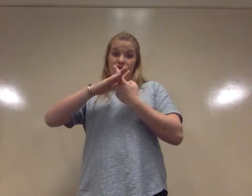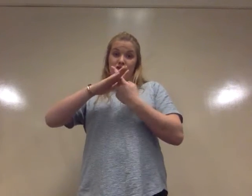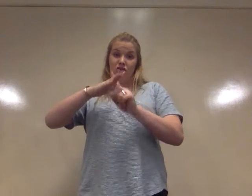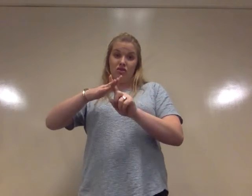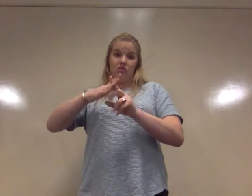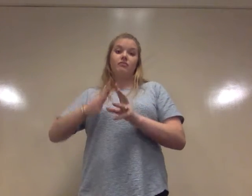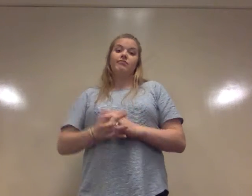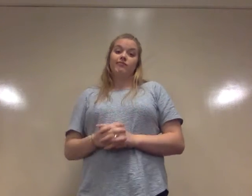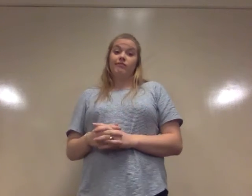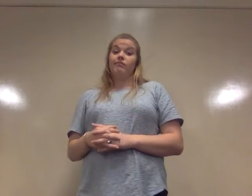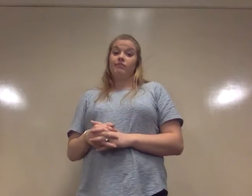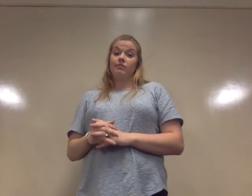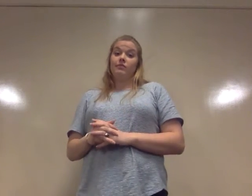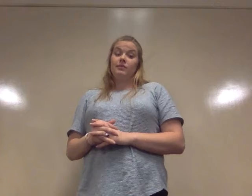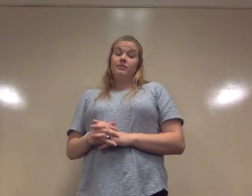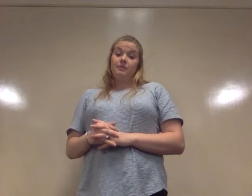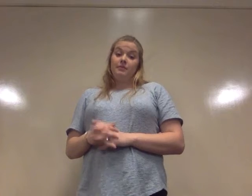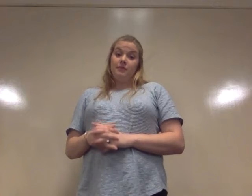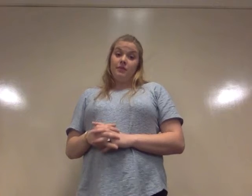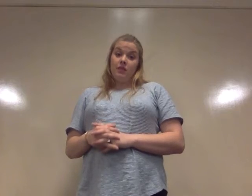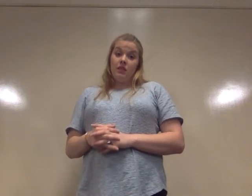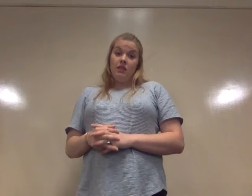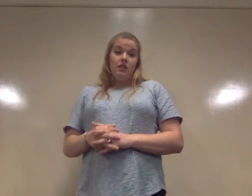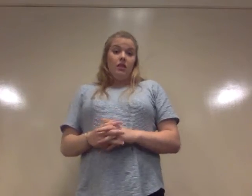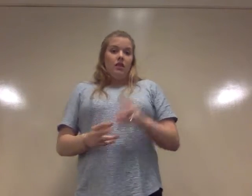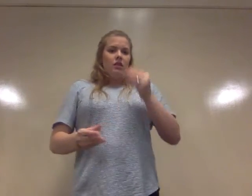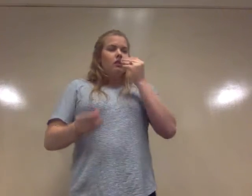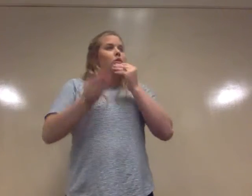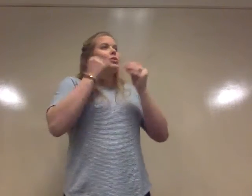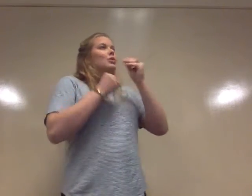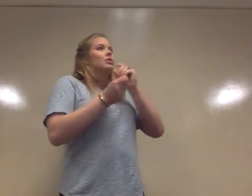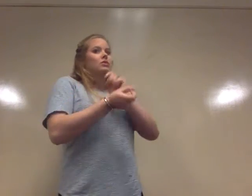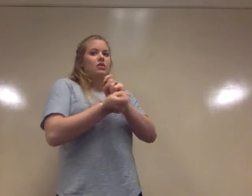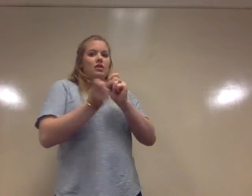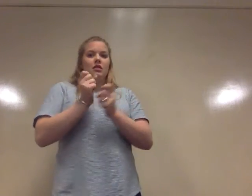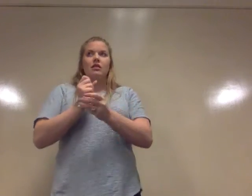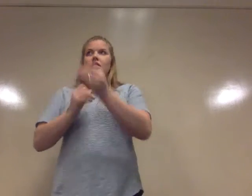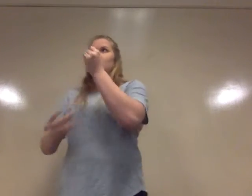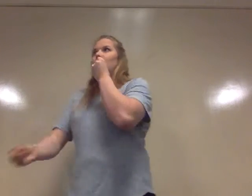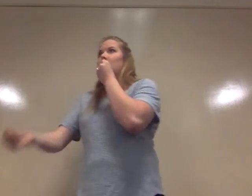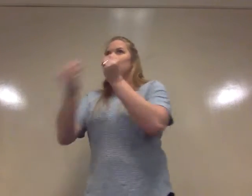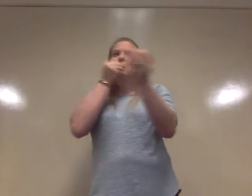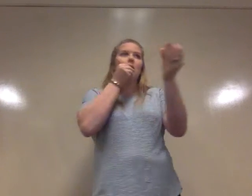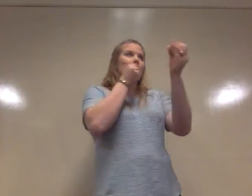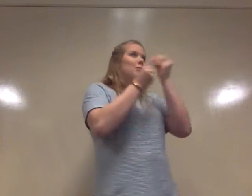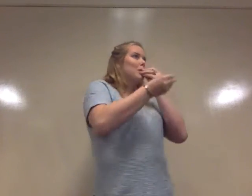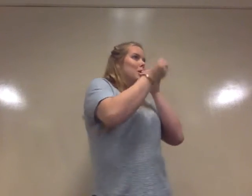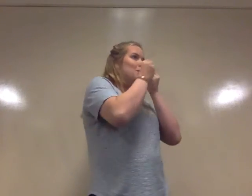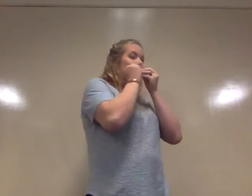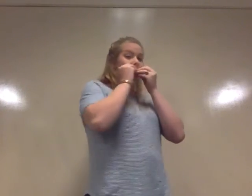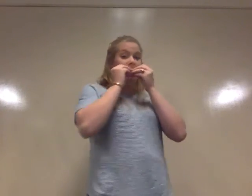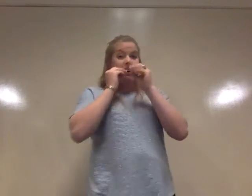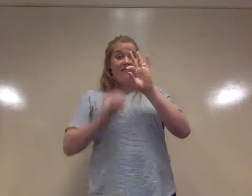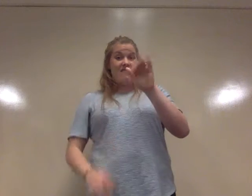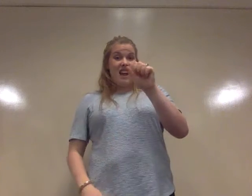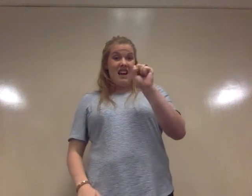During the same time, the way Americans ate was changing, again. The number of fast food franchises was exploding, as